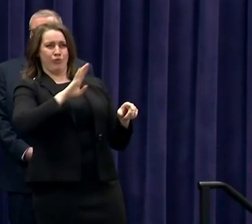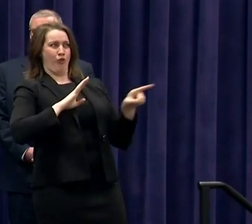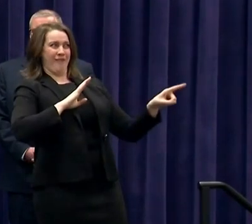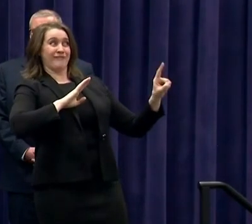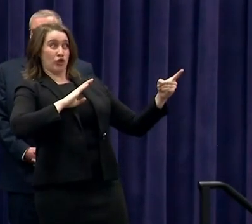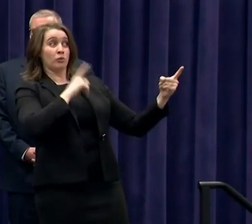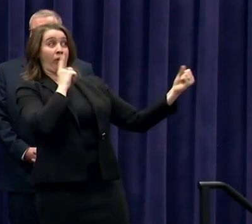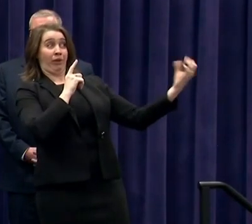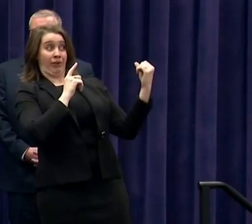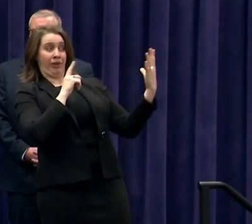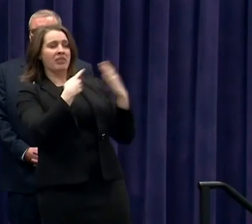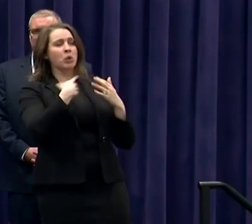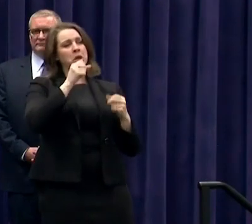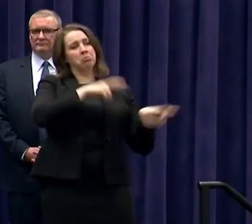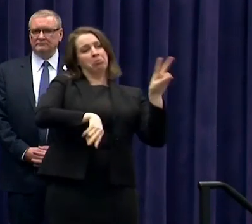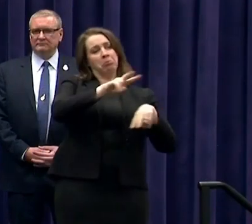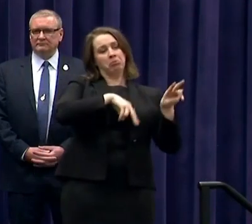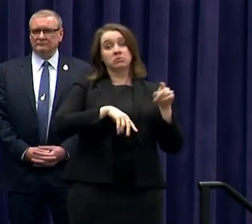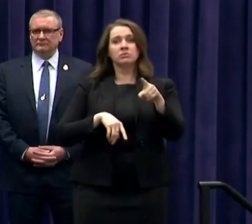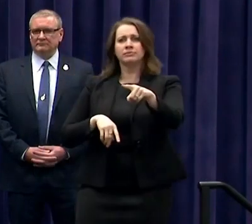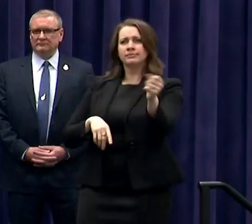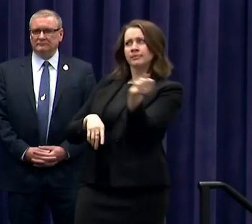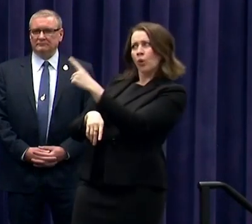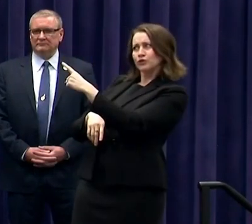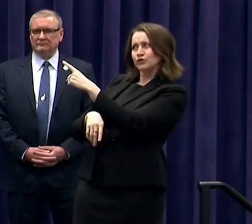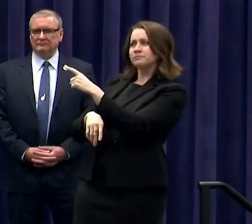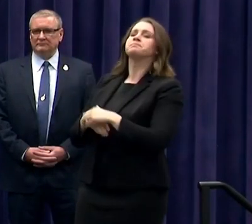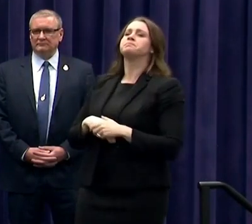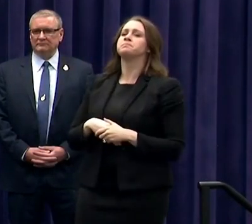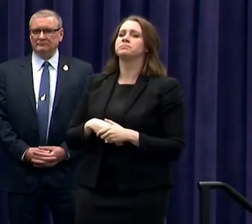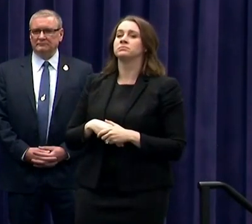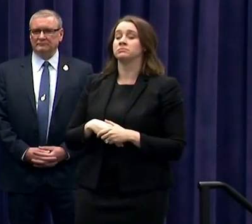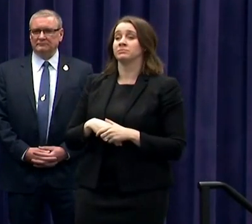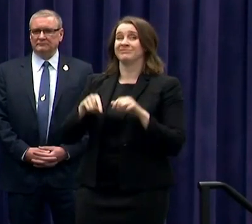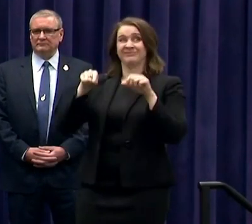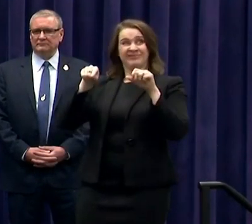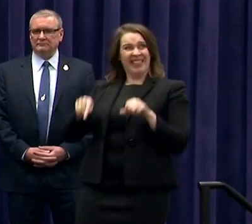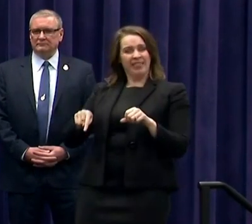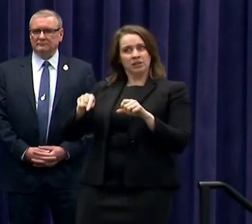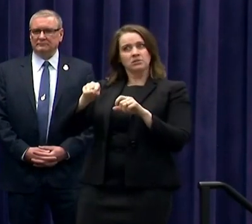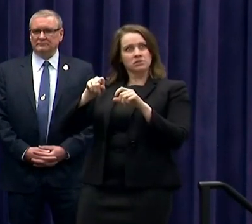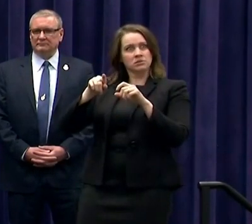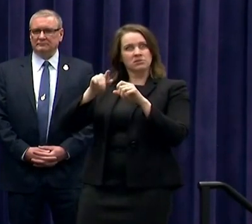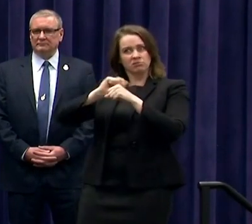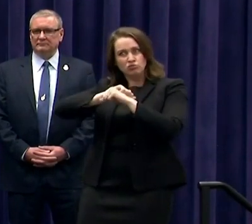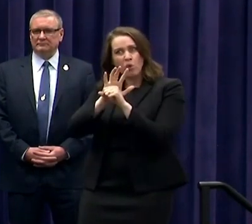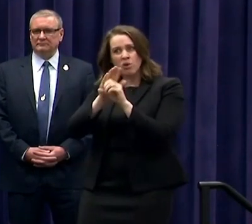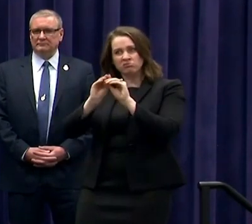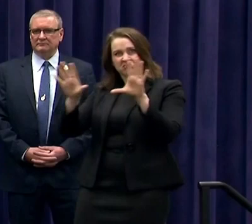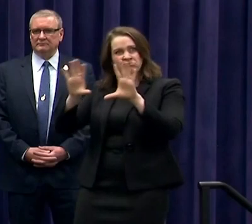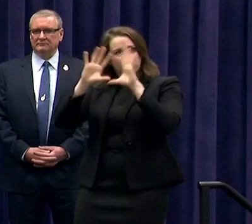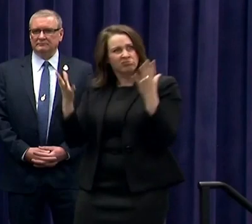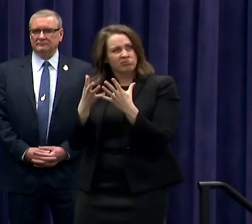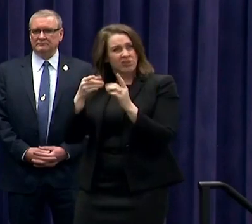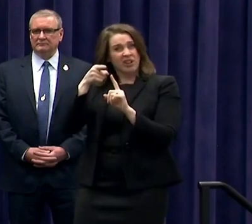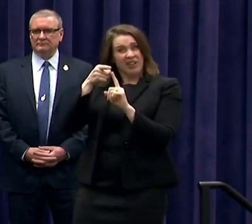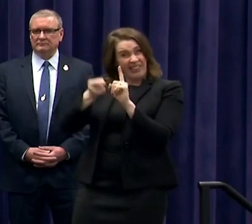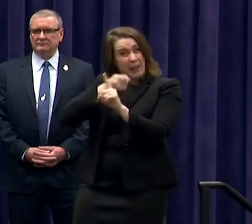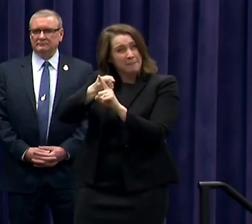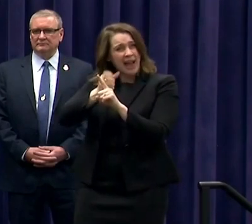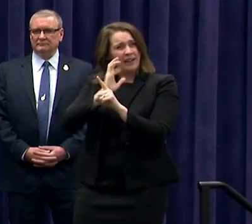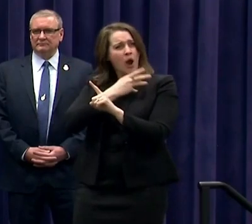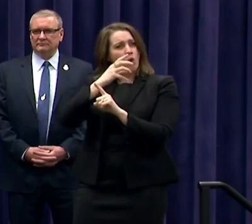names are public. And one more from him. Also, how has the pandemic impacted the summer anti-violence preparations? If so,